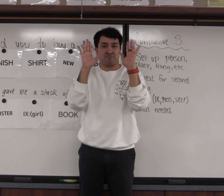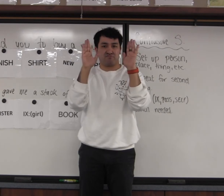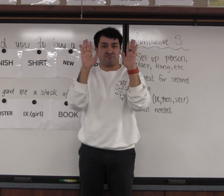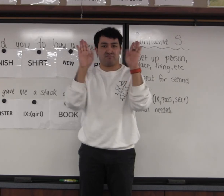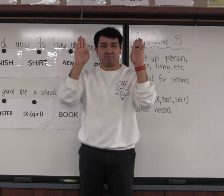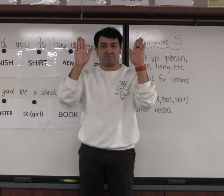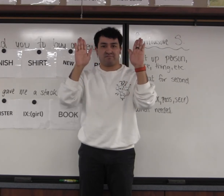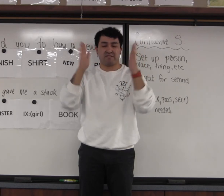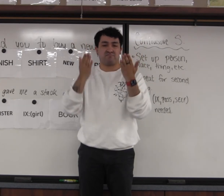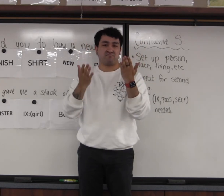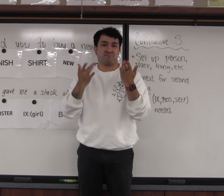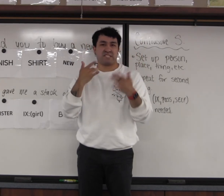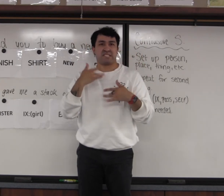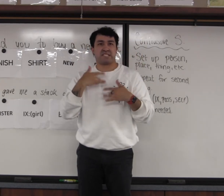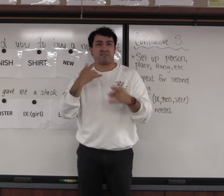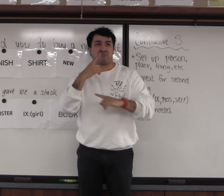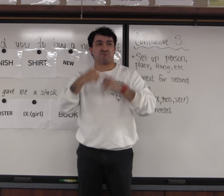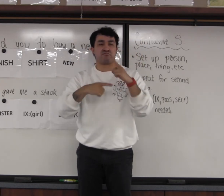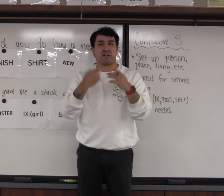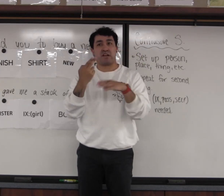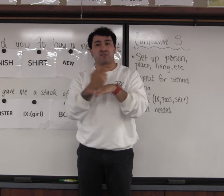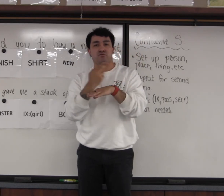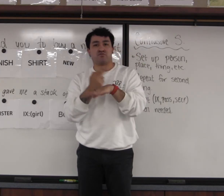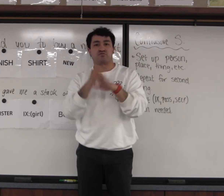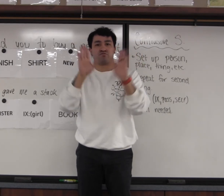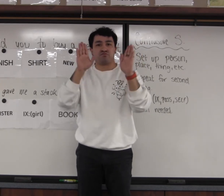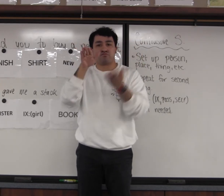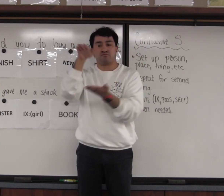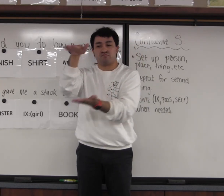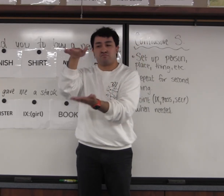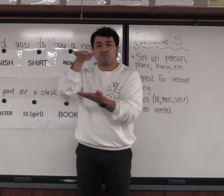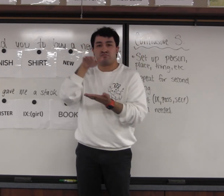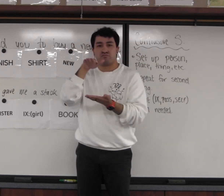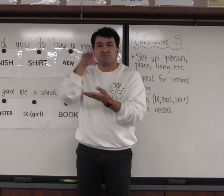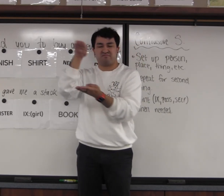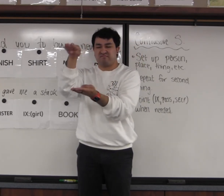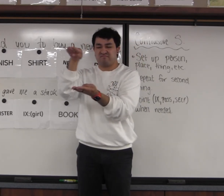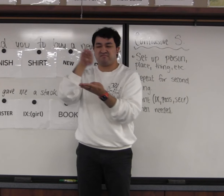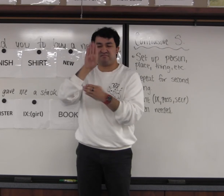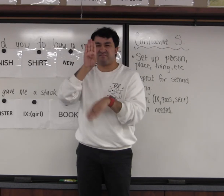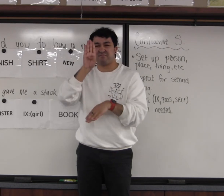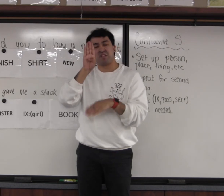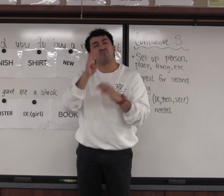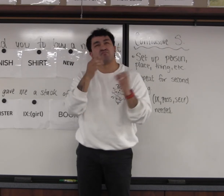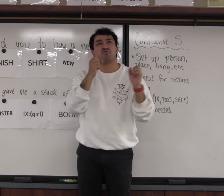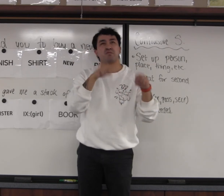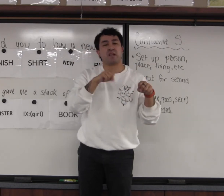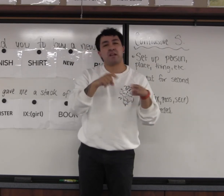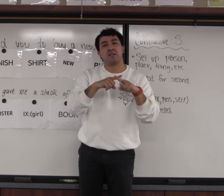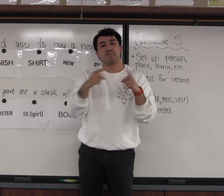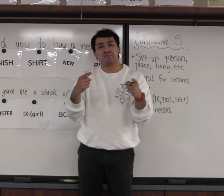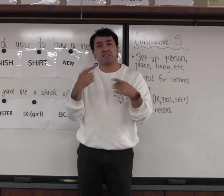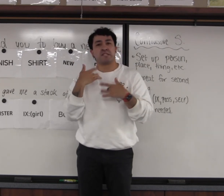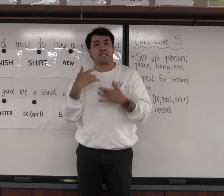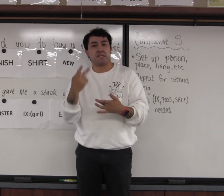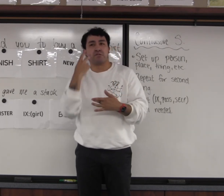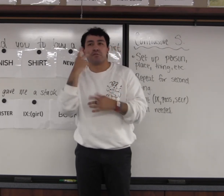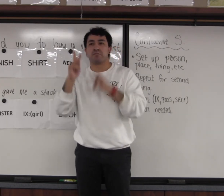look like, and stuff like that. But no matter what, I would probably use this classifier open B for this